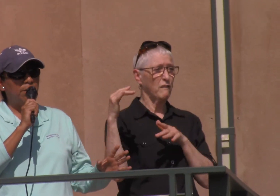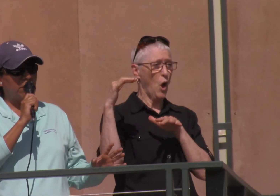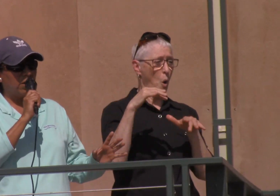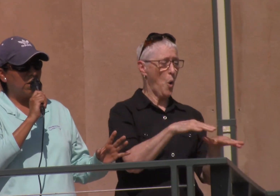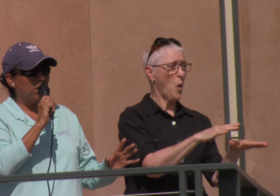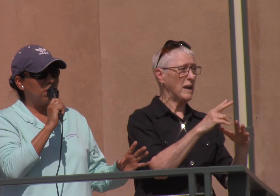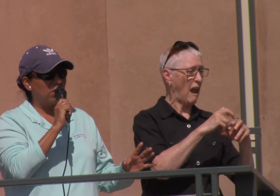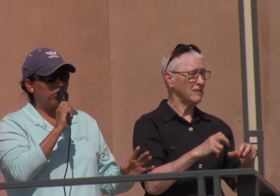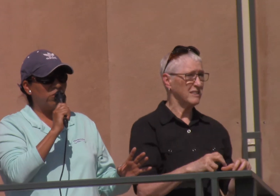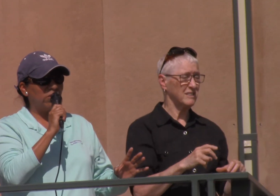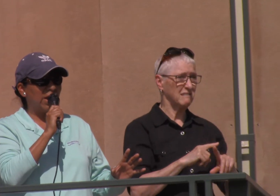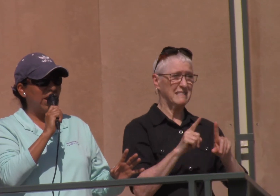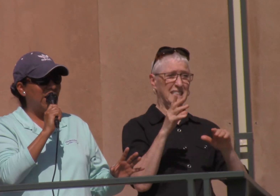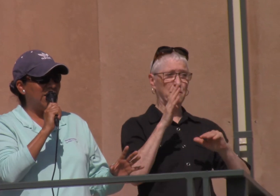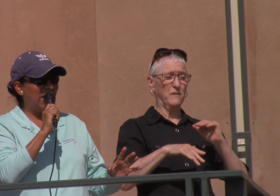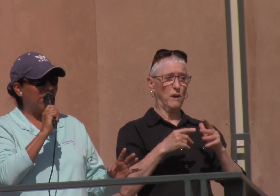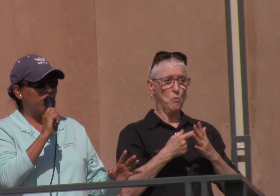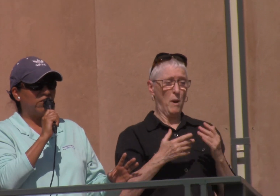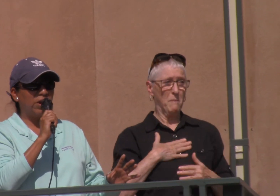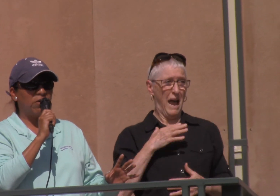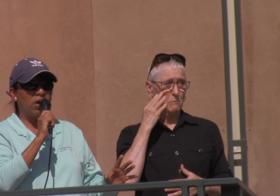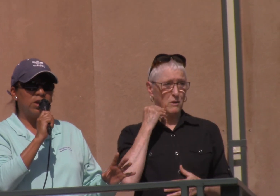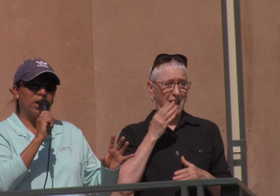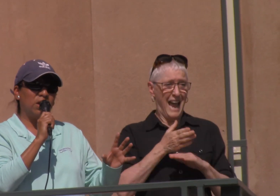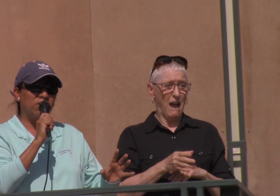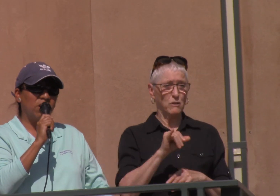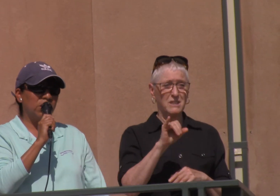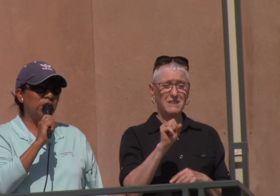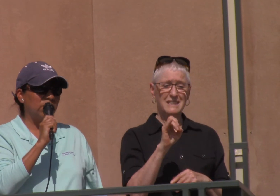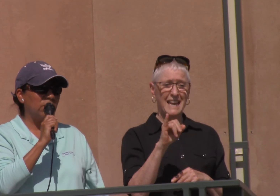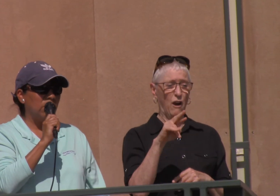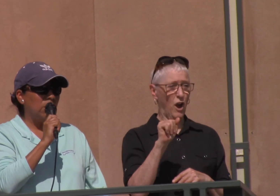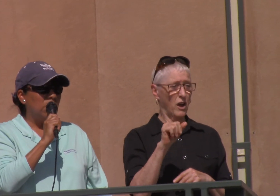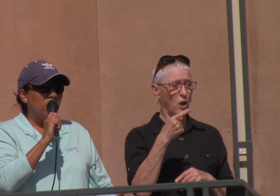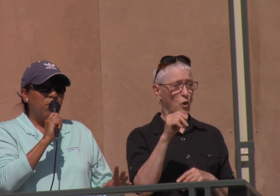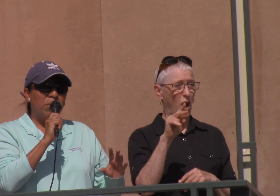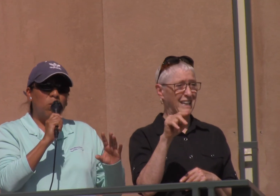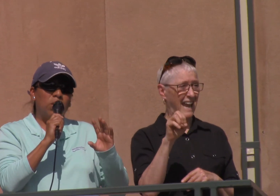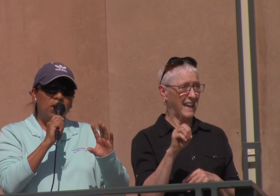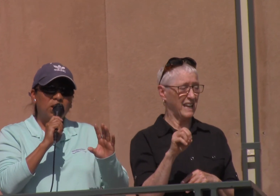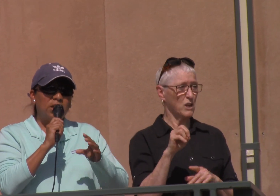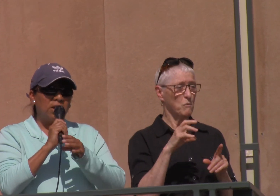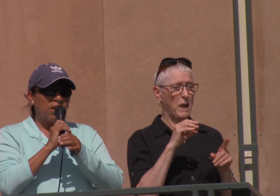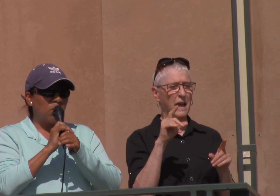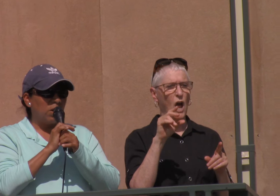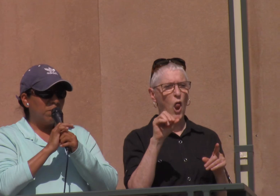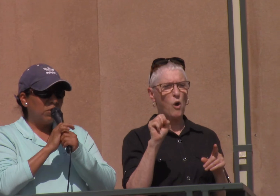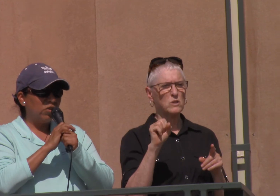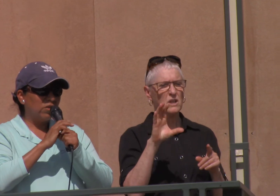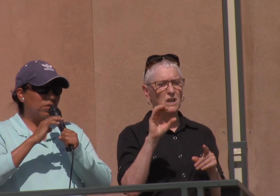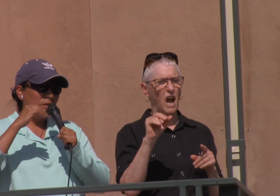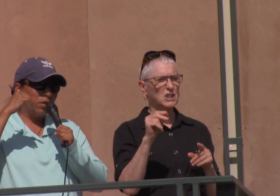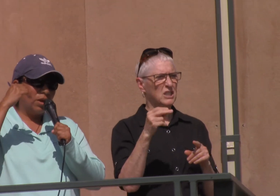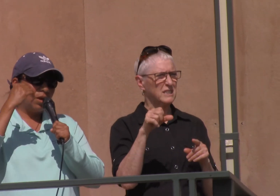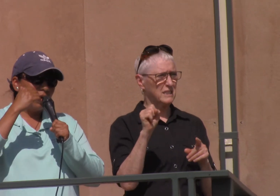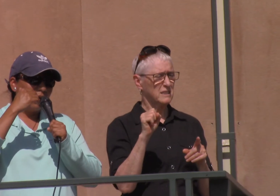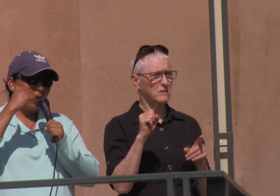very different than the tools I had after Cerro Grande and Las Conchas. But one of the things I want to